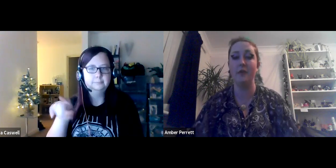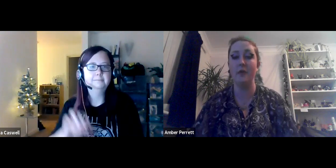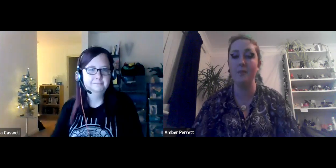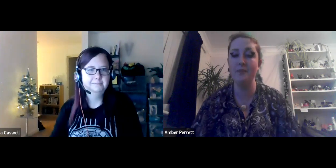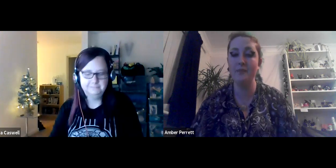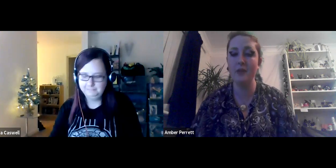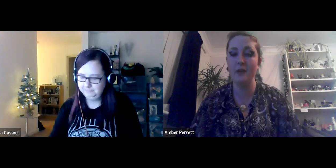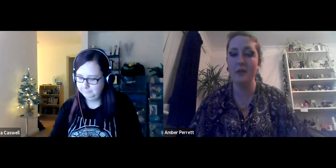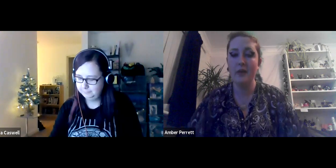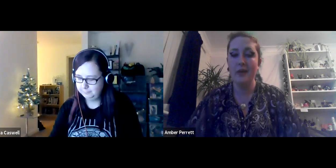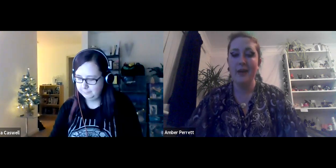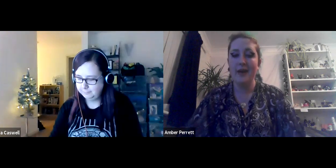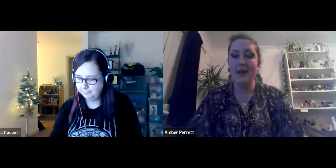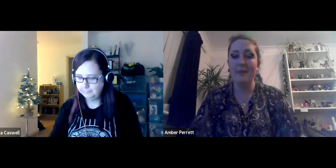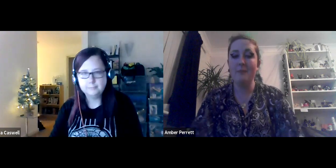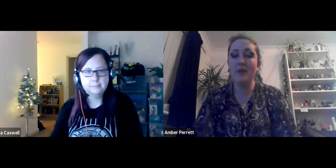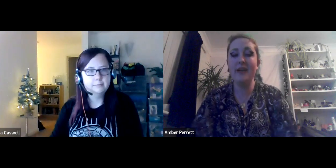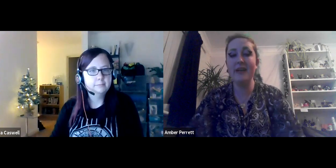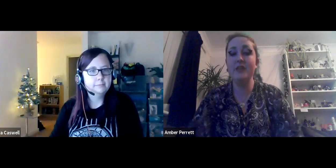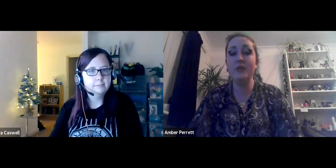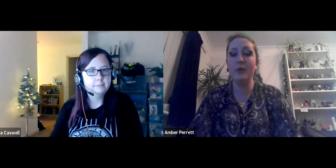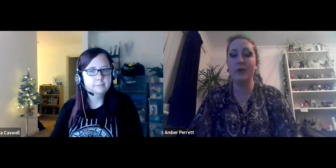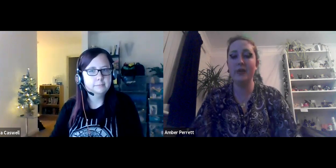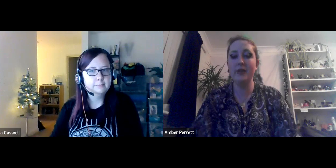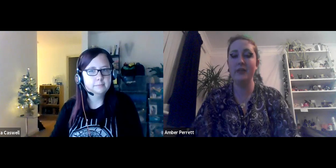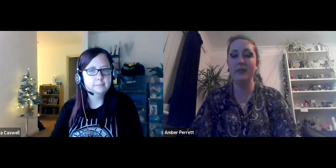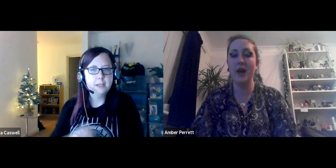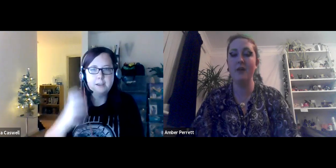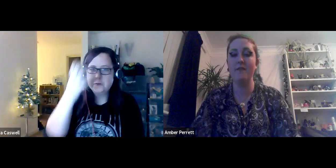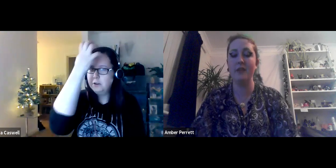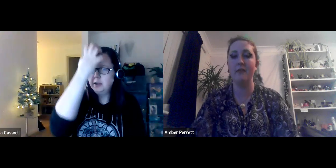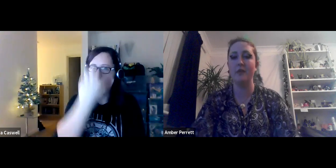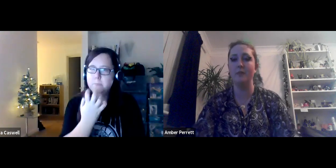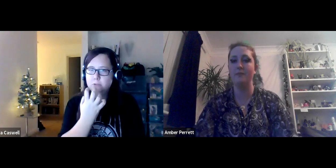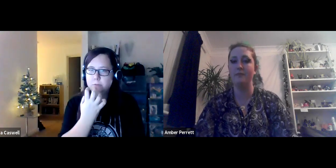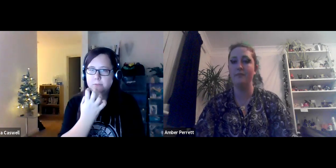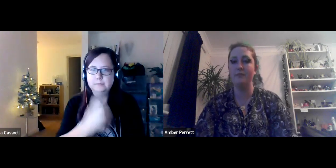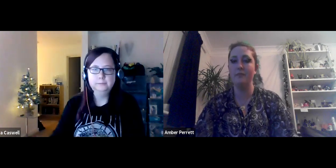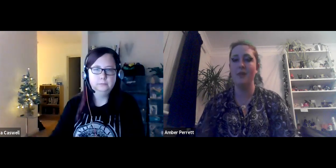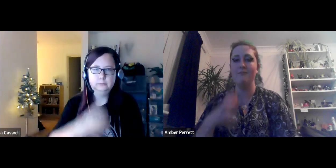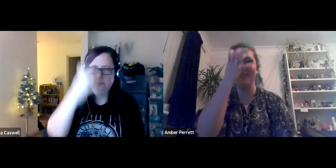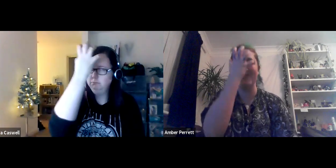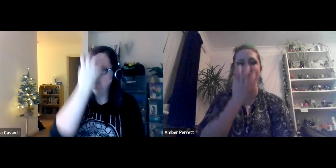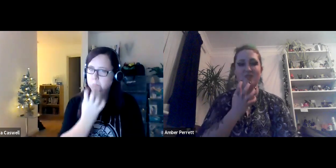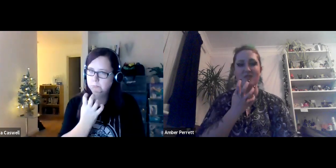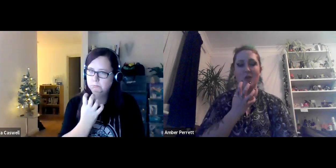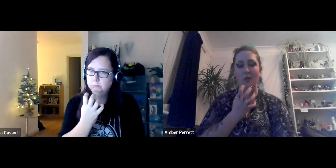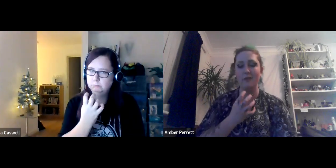for. And I'm pretty sure I've got everything I've got. Miserable. Miserable. Claw